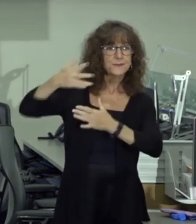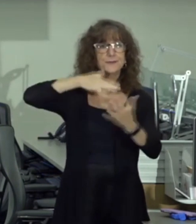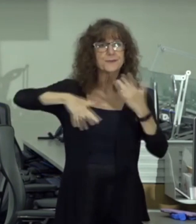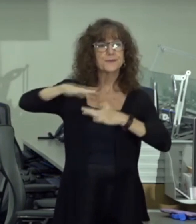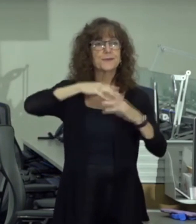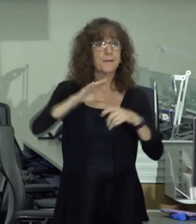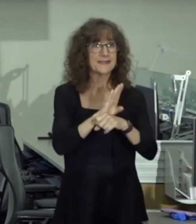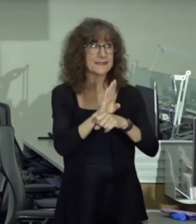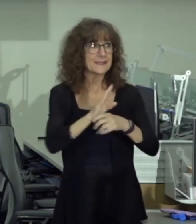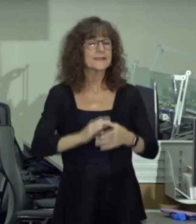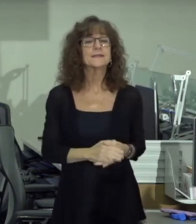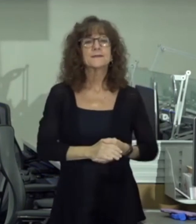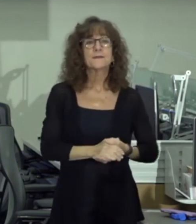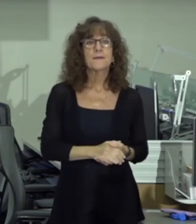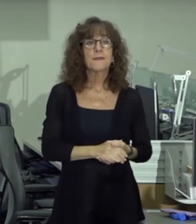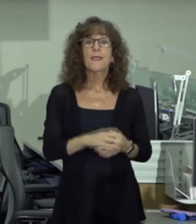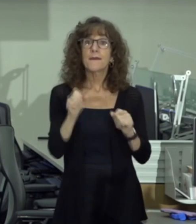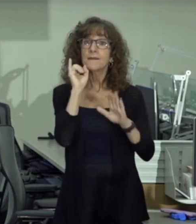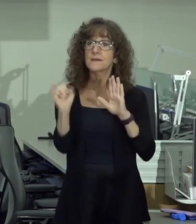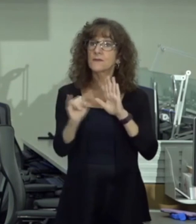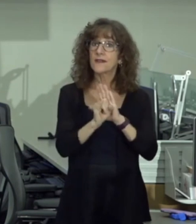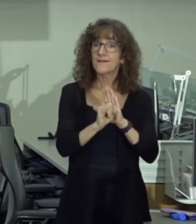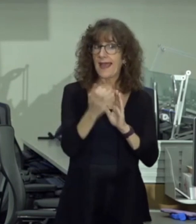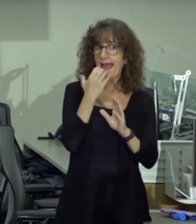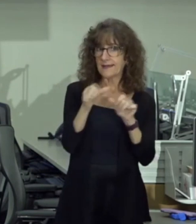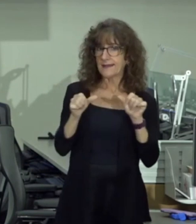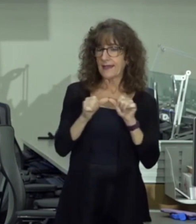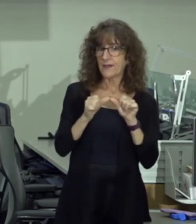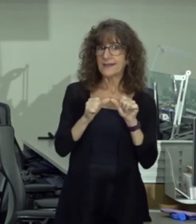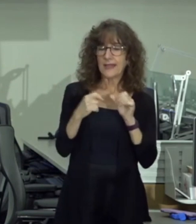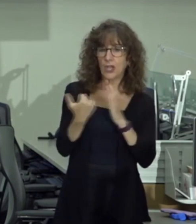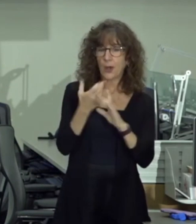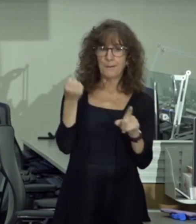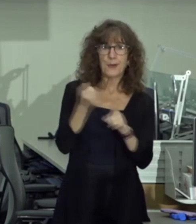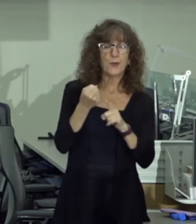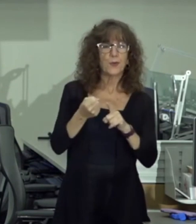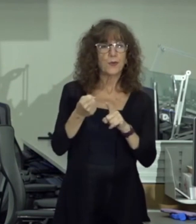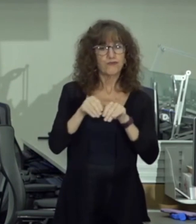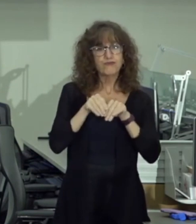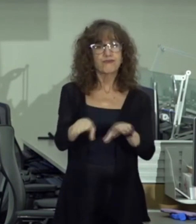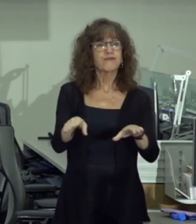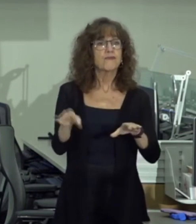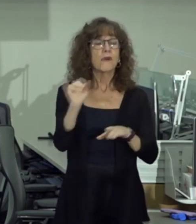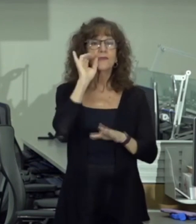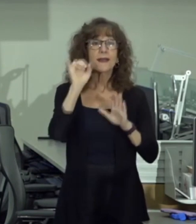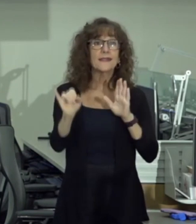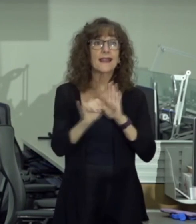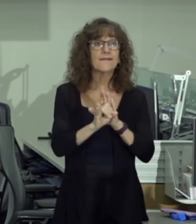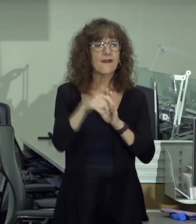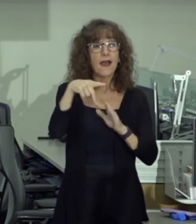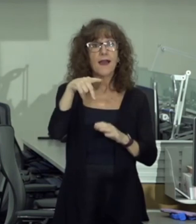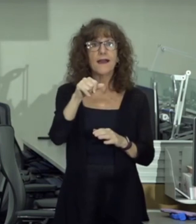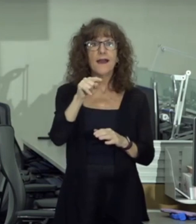of businesses. We'll be able to identify hotspots that are prone to new outbreaks, and we'll also identify